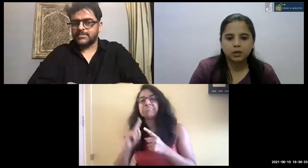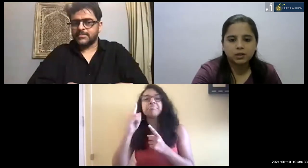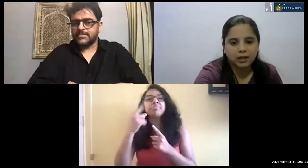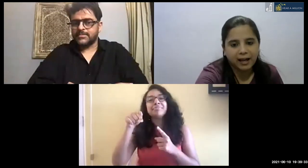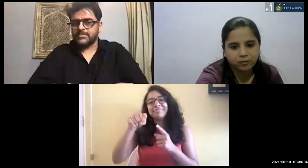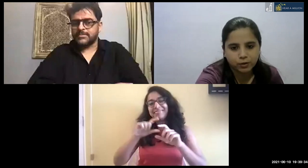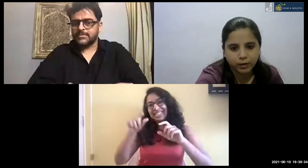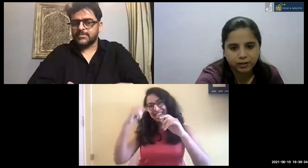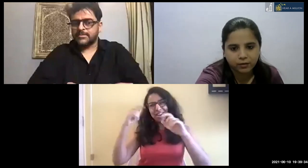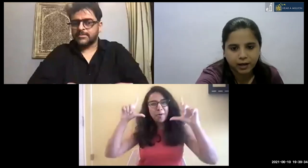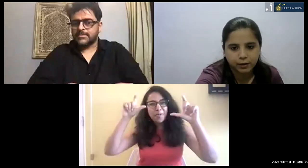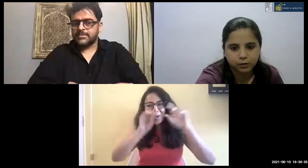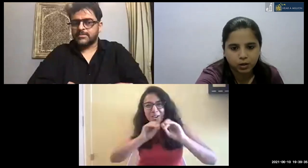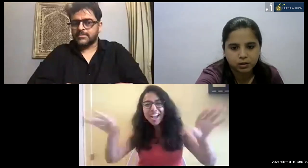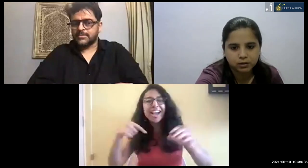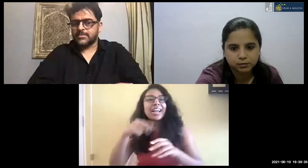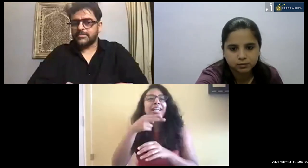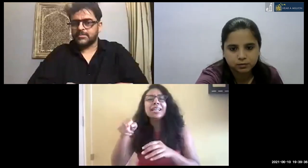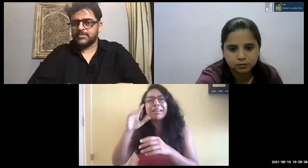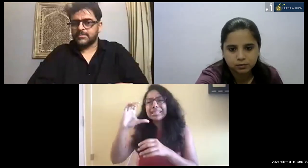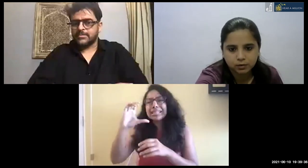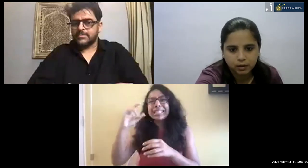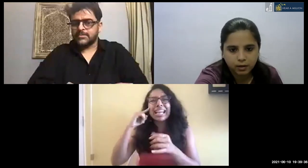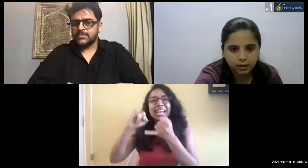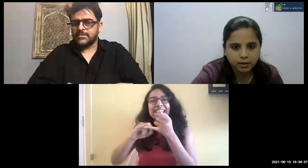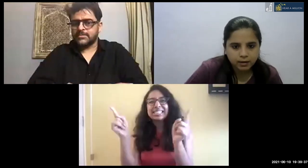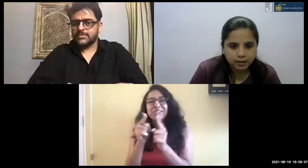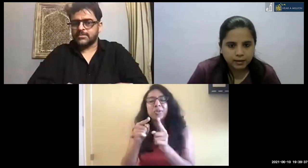So the work I have been doing different kind of work.